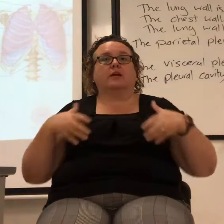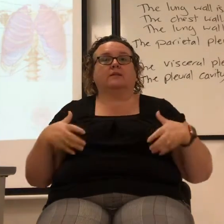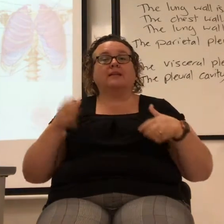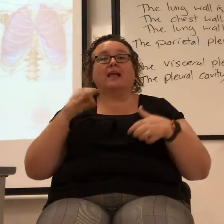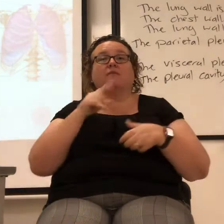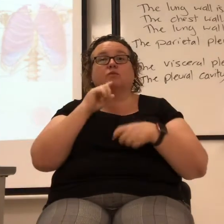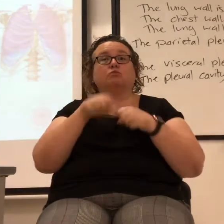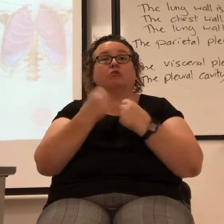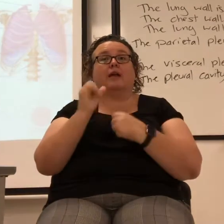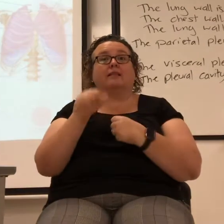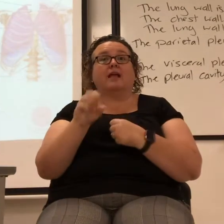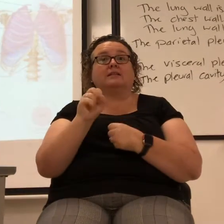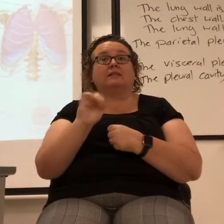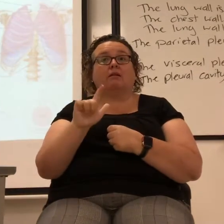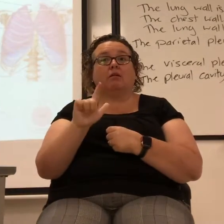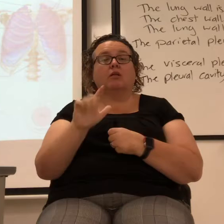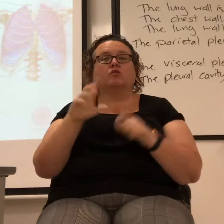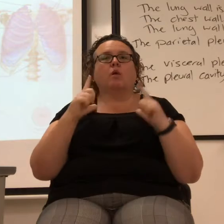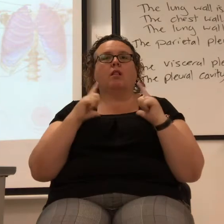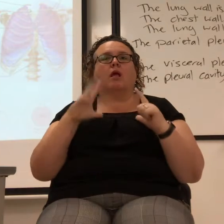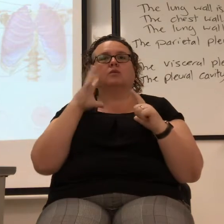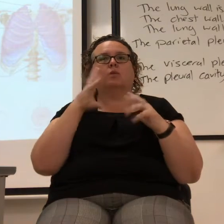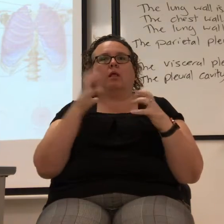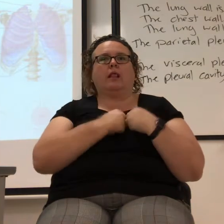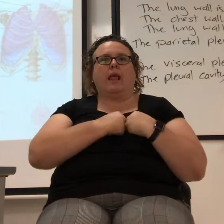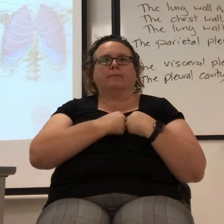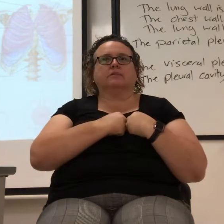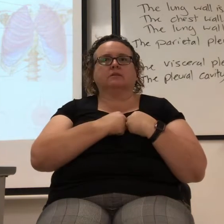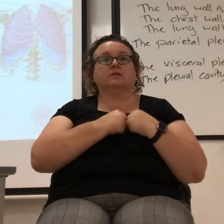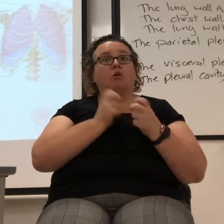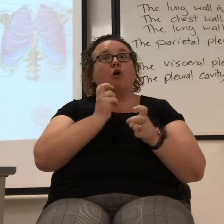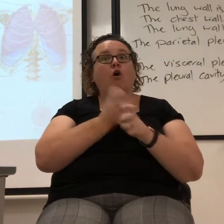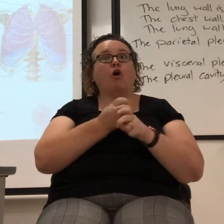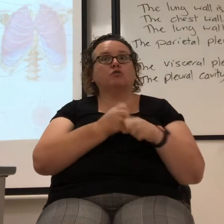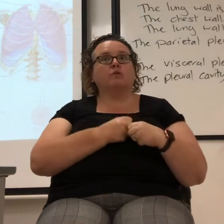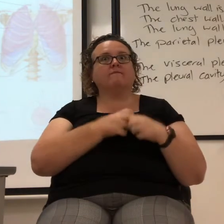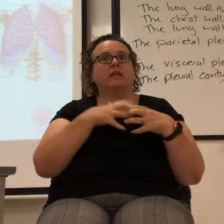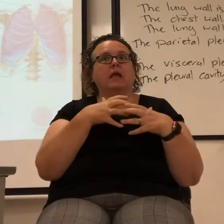seal, lung collapses. Difficult to inflate